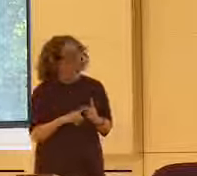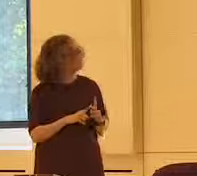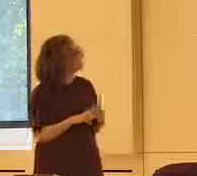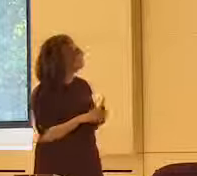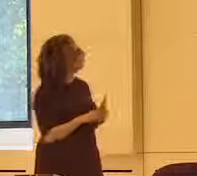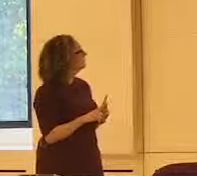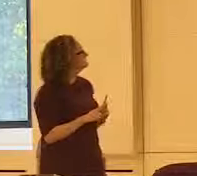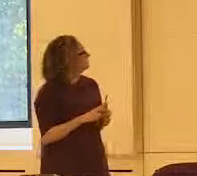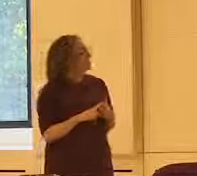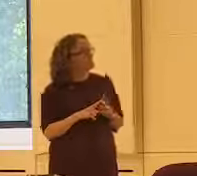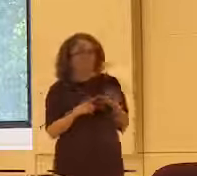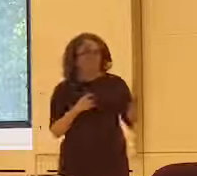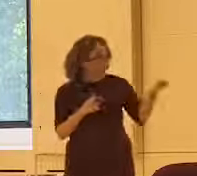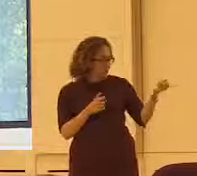health.